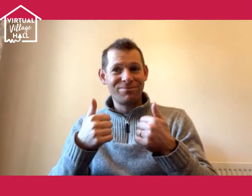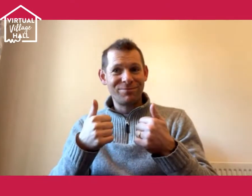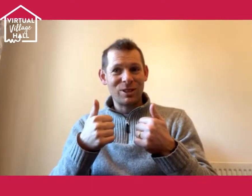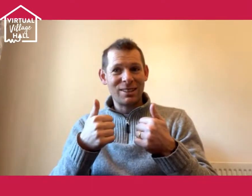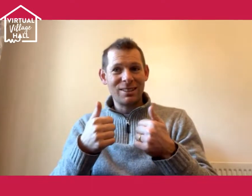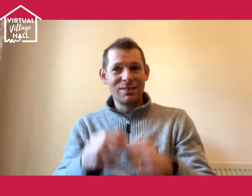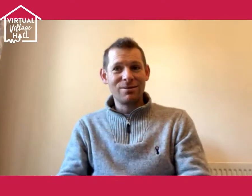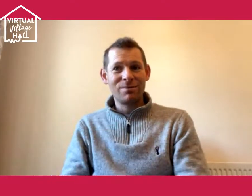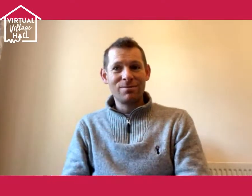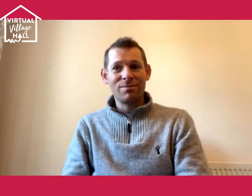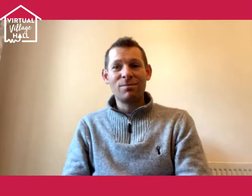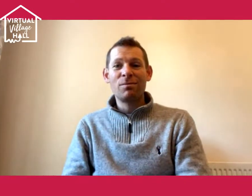Okay.